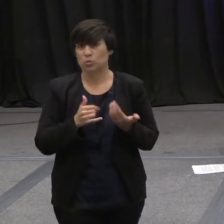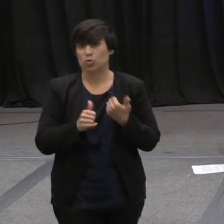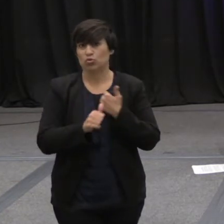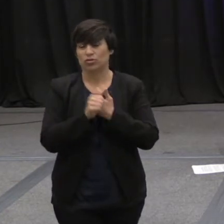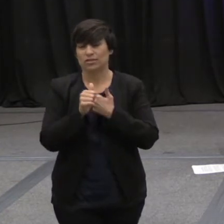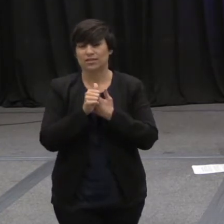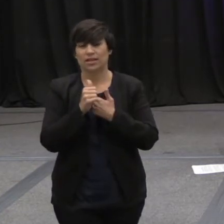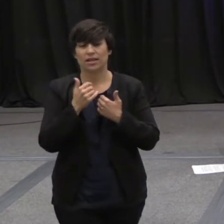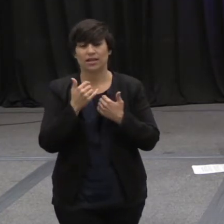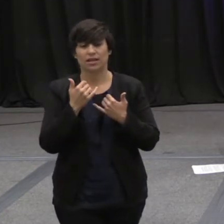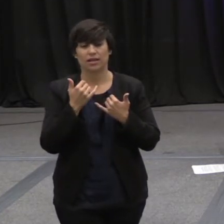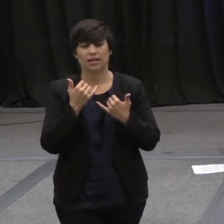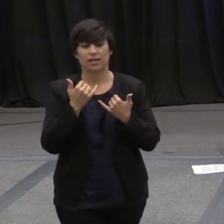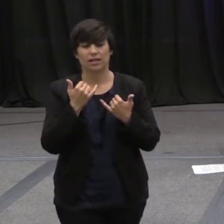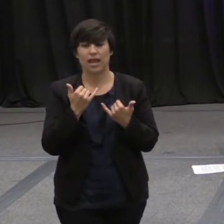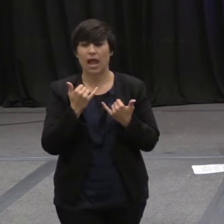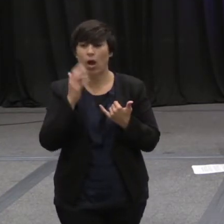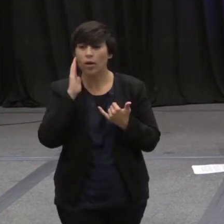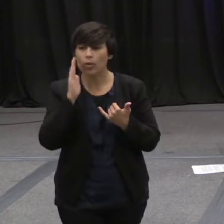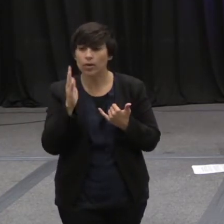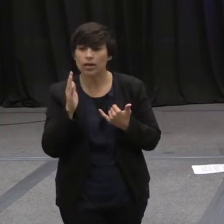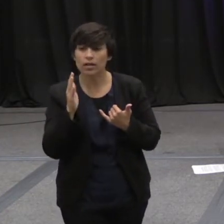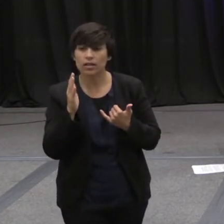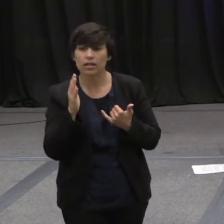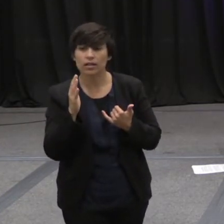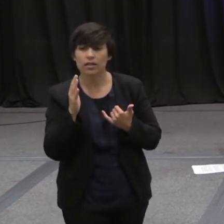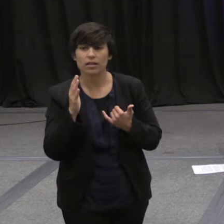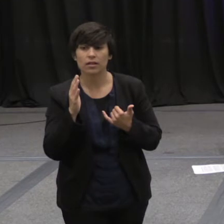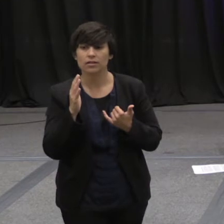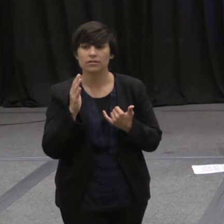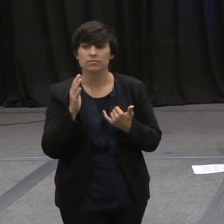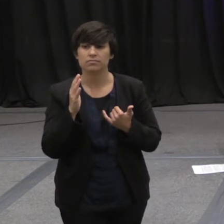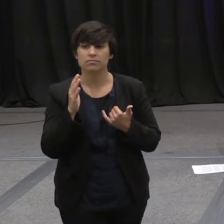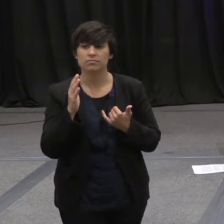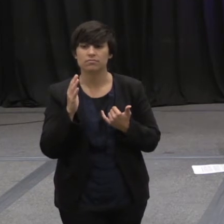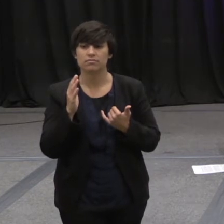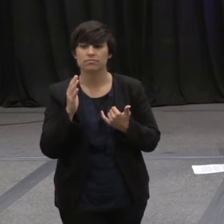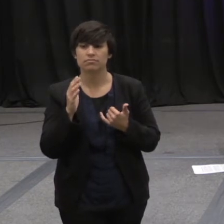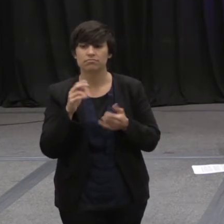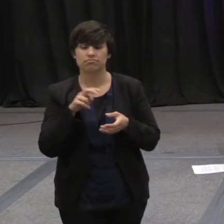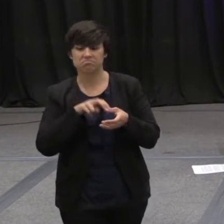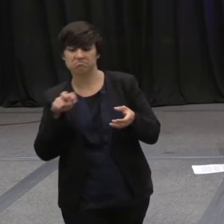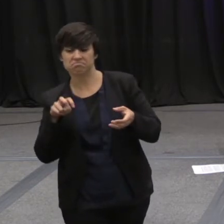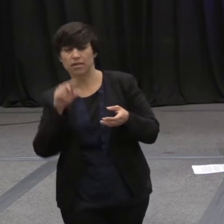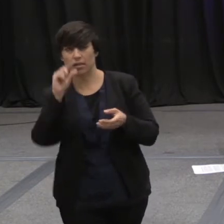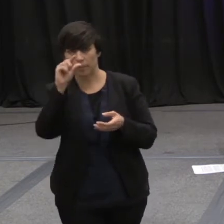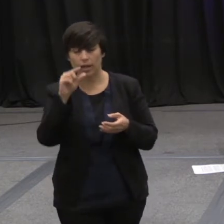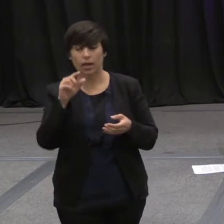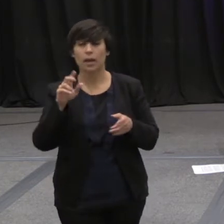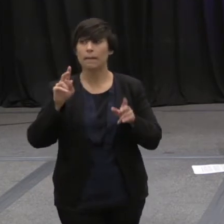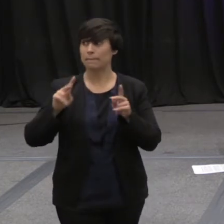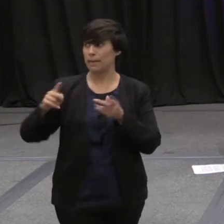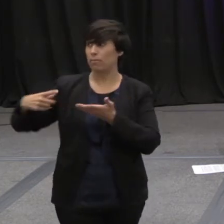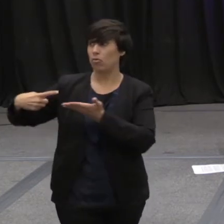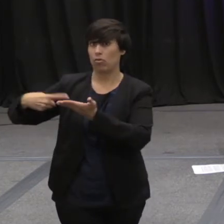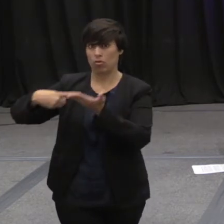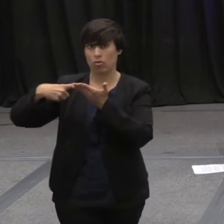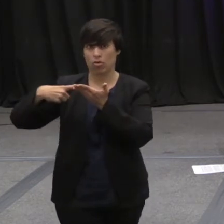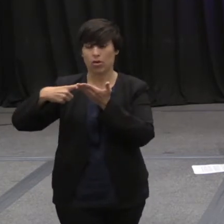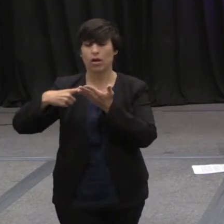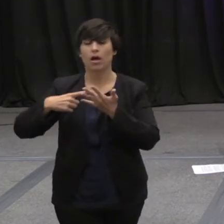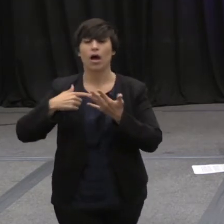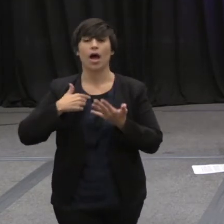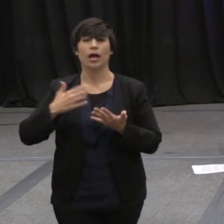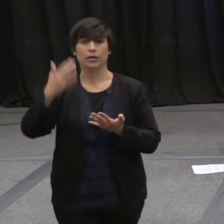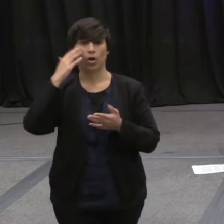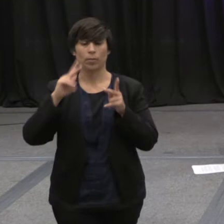Now I'm going to walk that back a little bit. There are people having this discussion. I know people who are now in